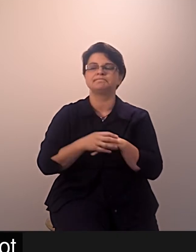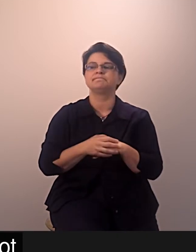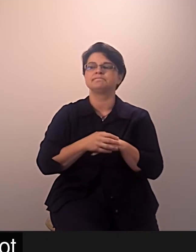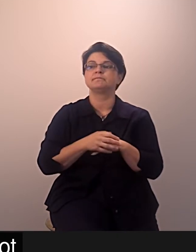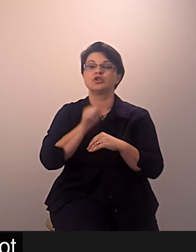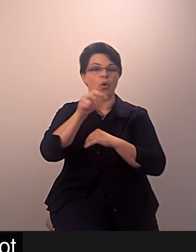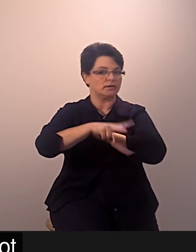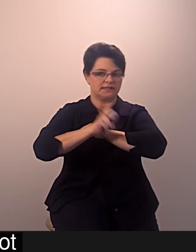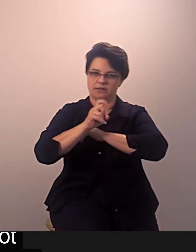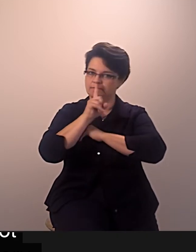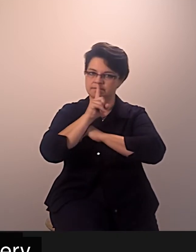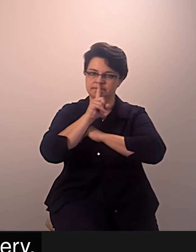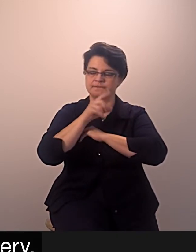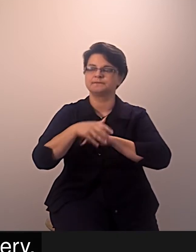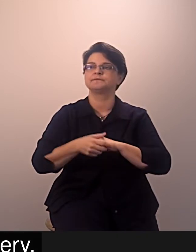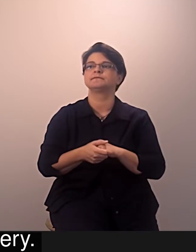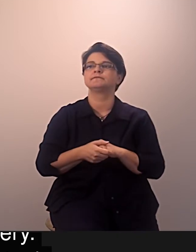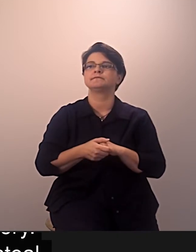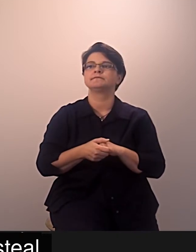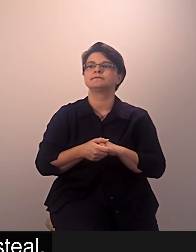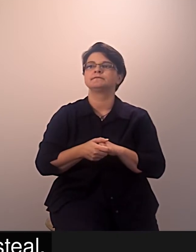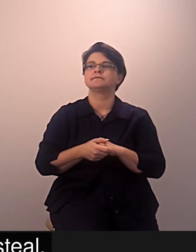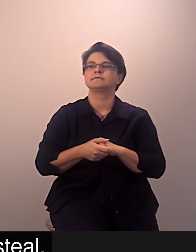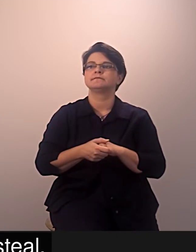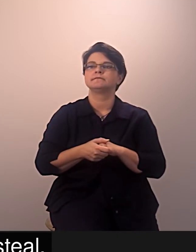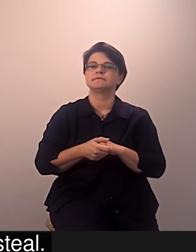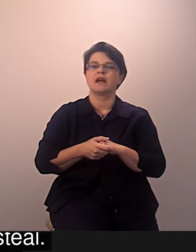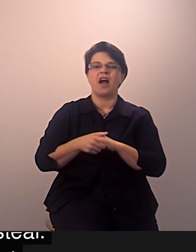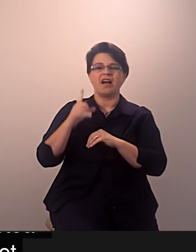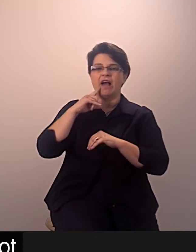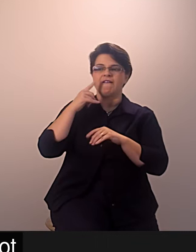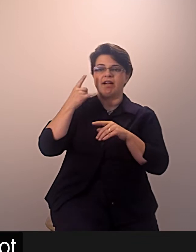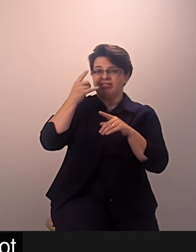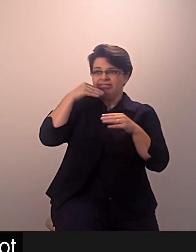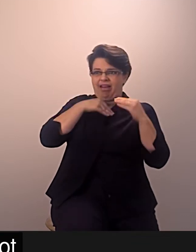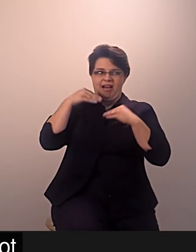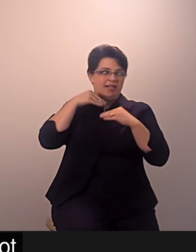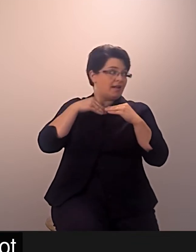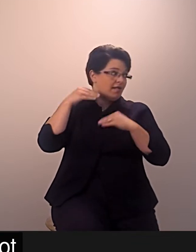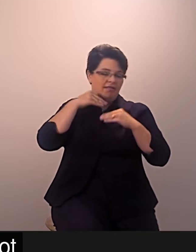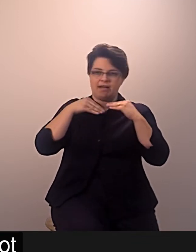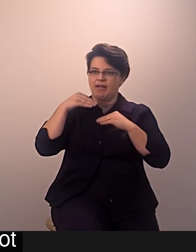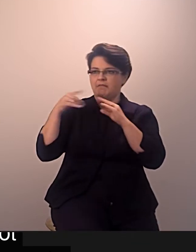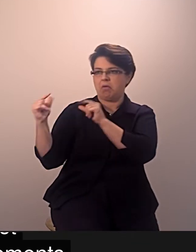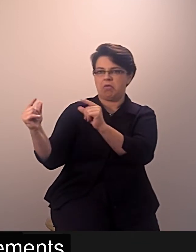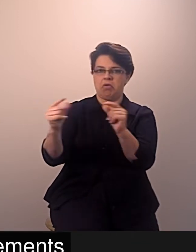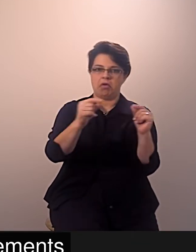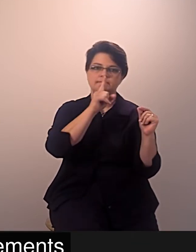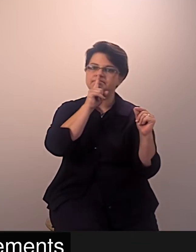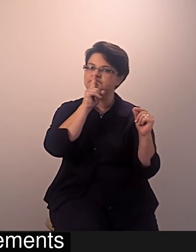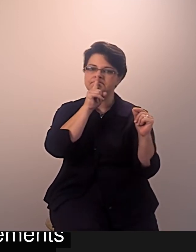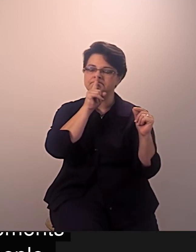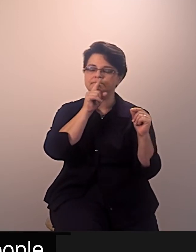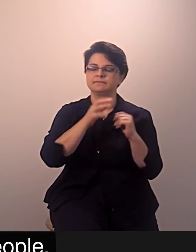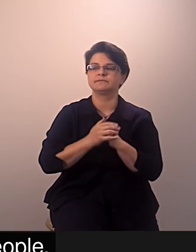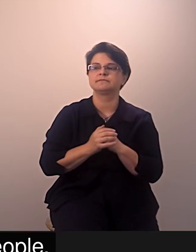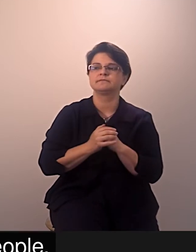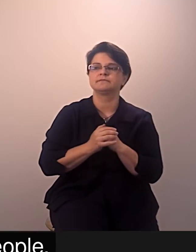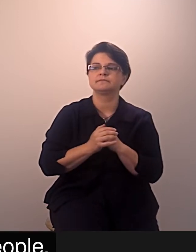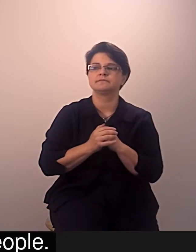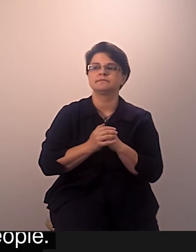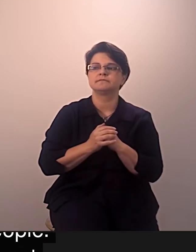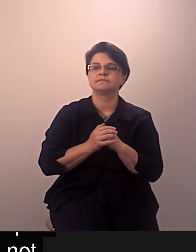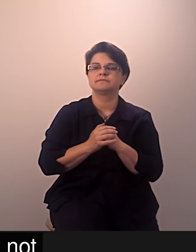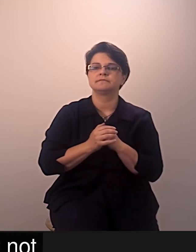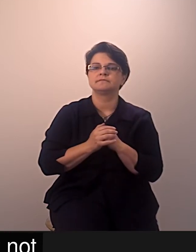not steal. We must not make false statements about other people. And we must not